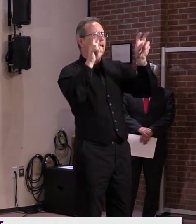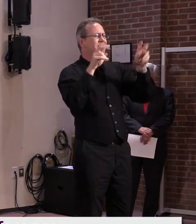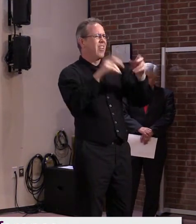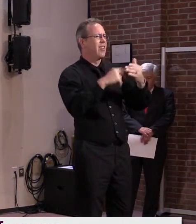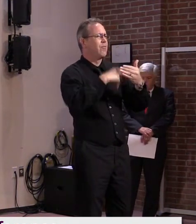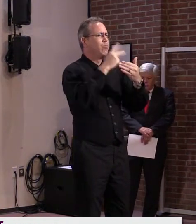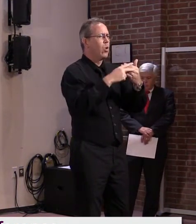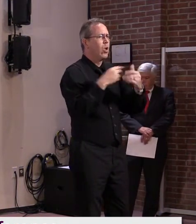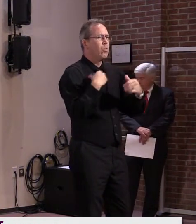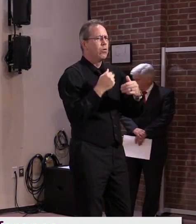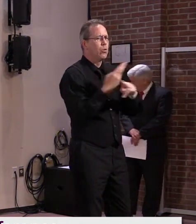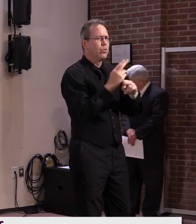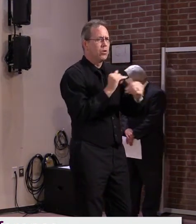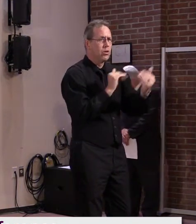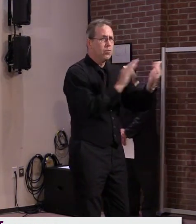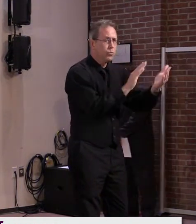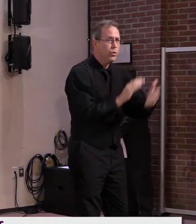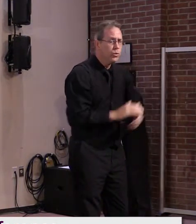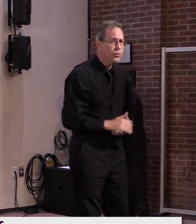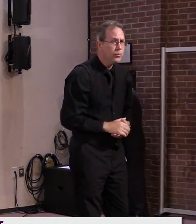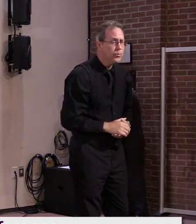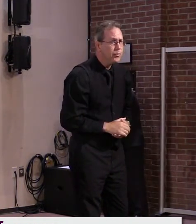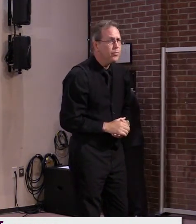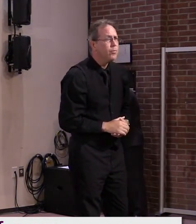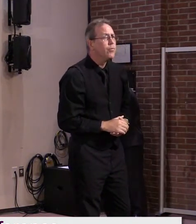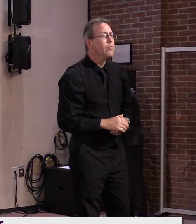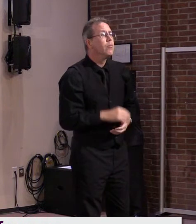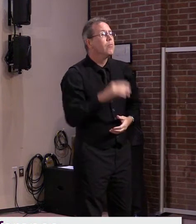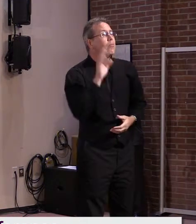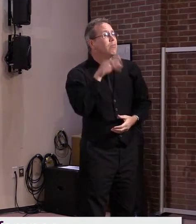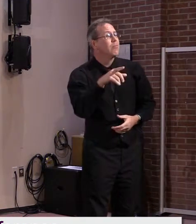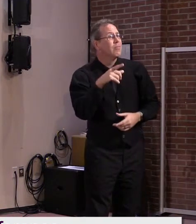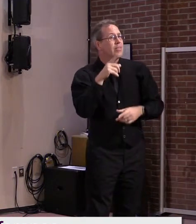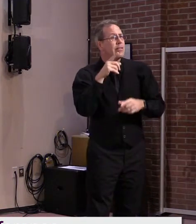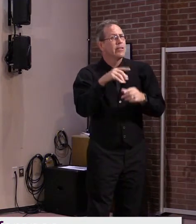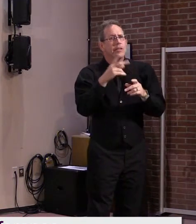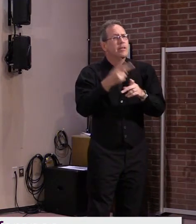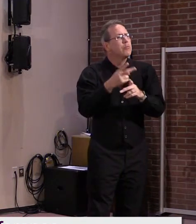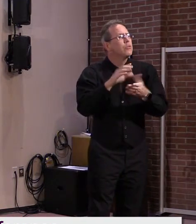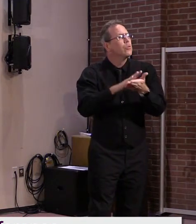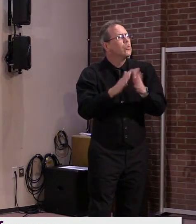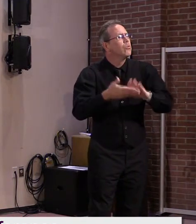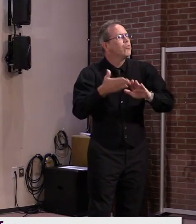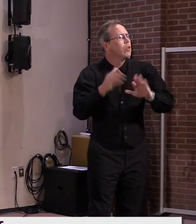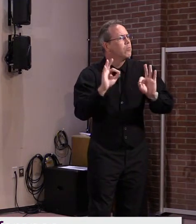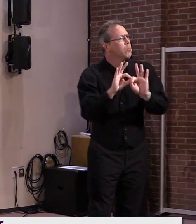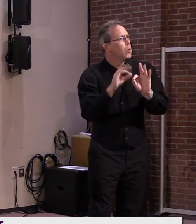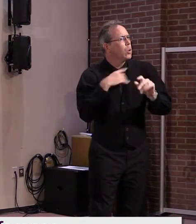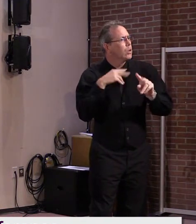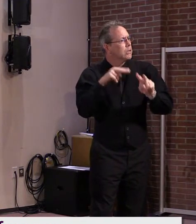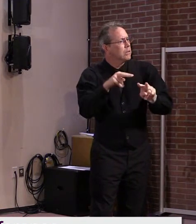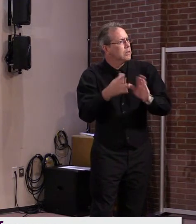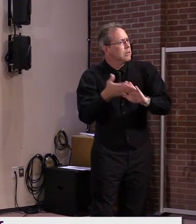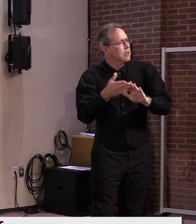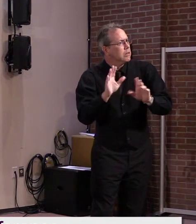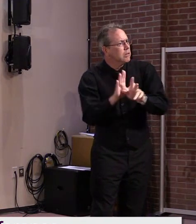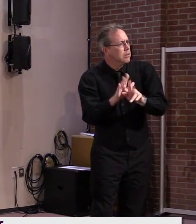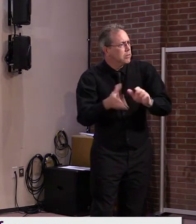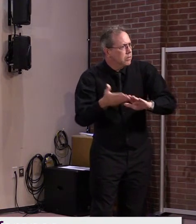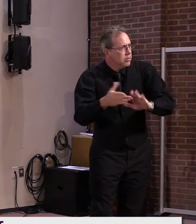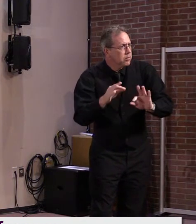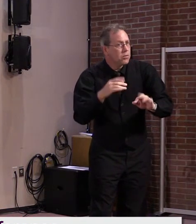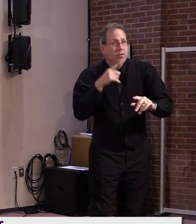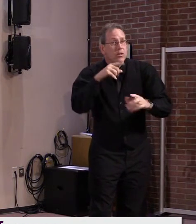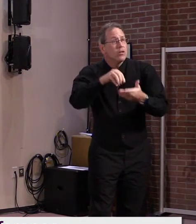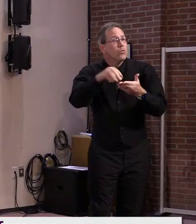seen so far is that many students have had to quarantine after a possible exposure and then don't